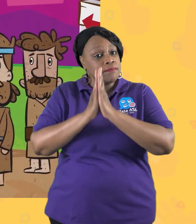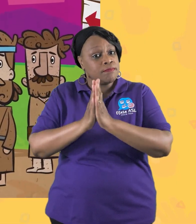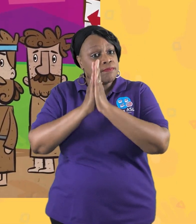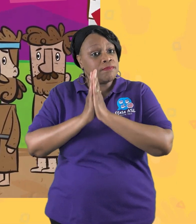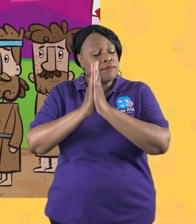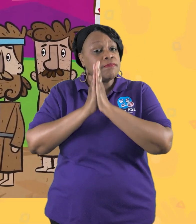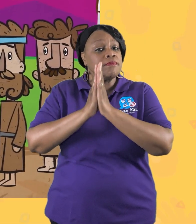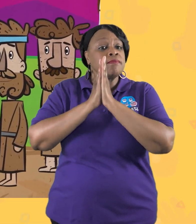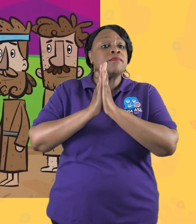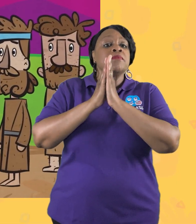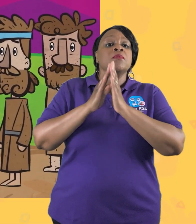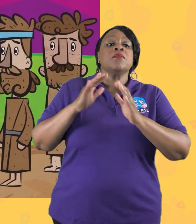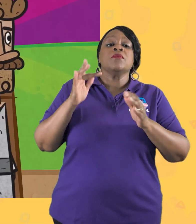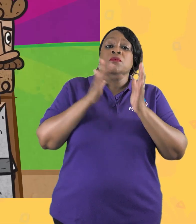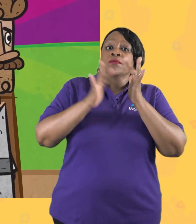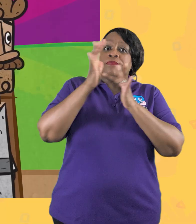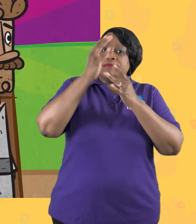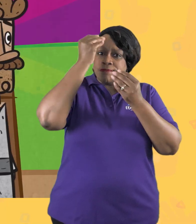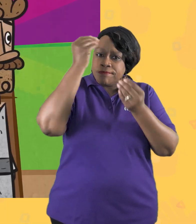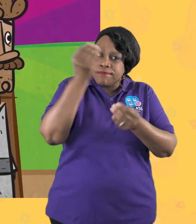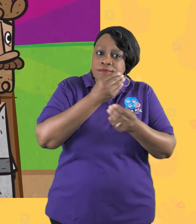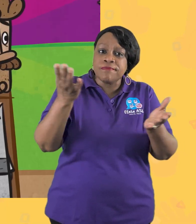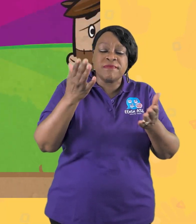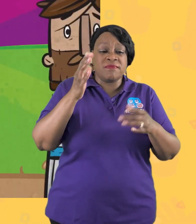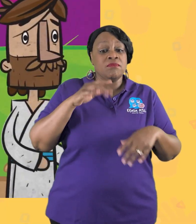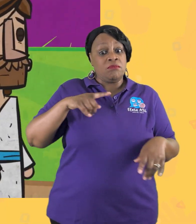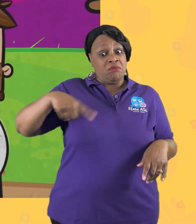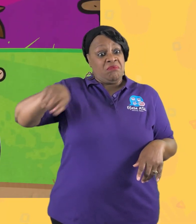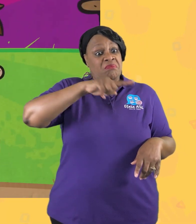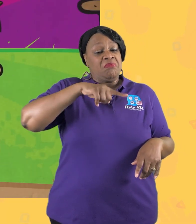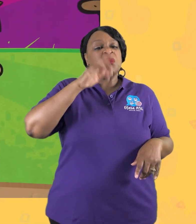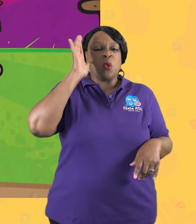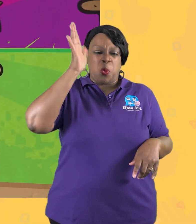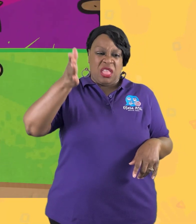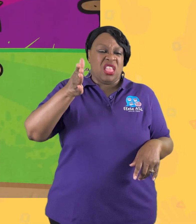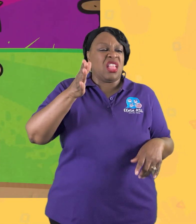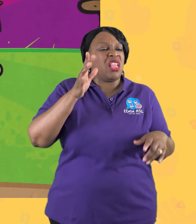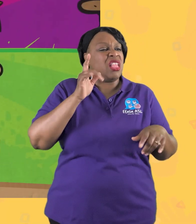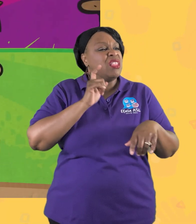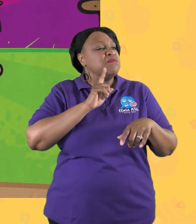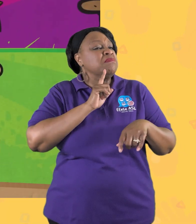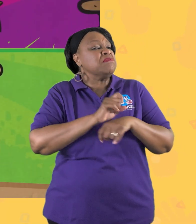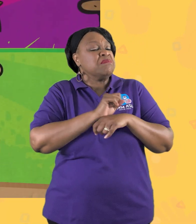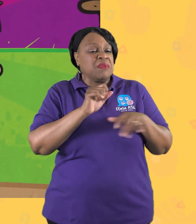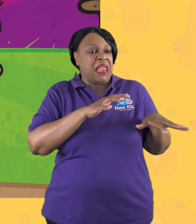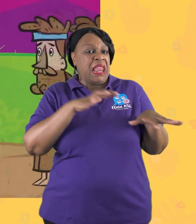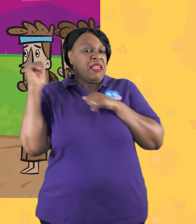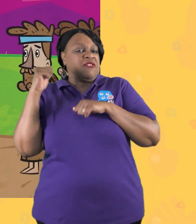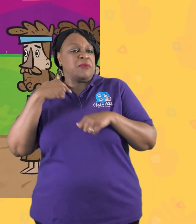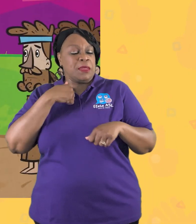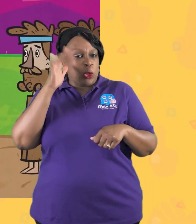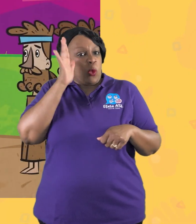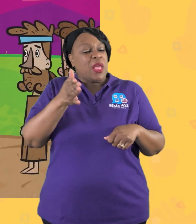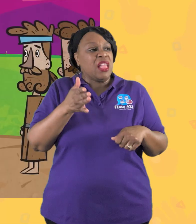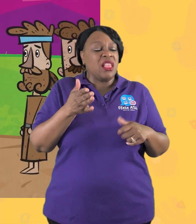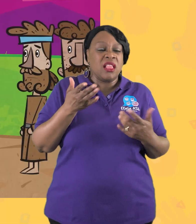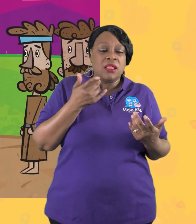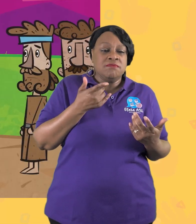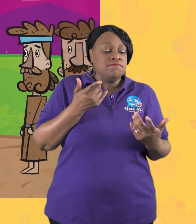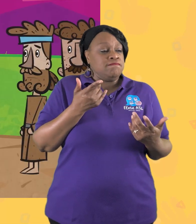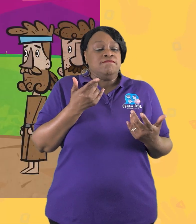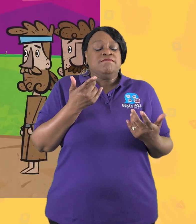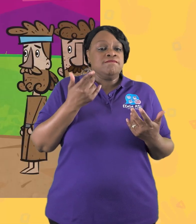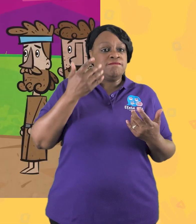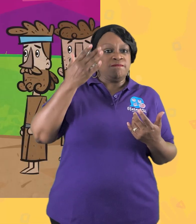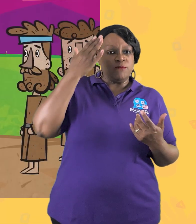that they would all abandon him. Uh-oh. But Peter said, "Even if everyone else leaves you, I